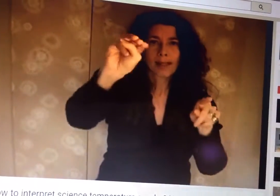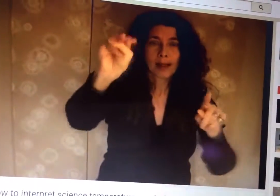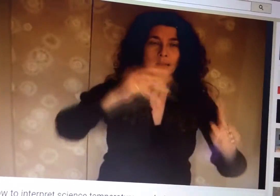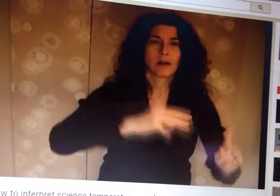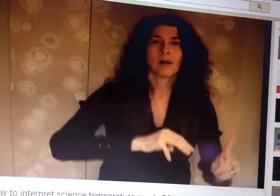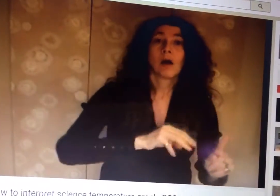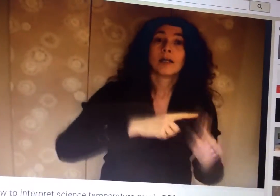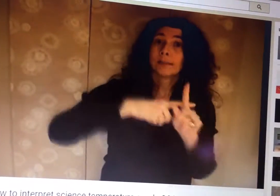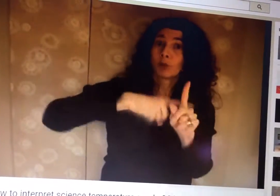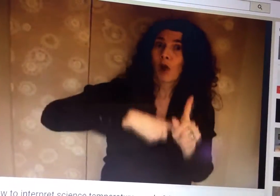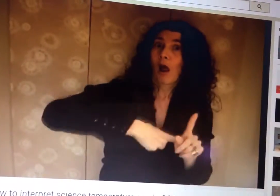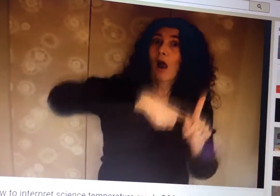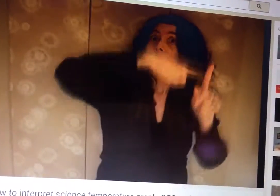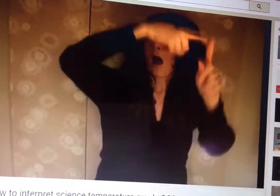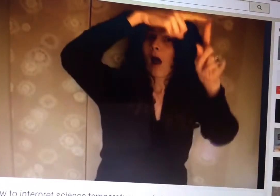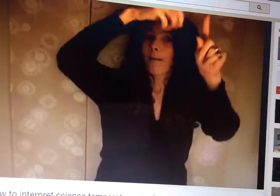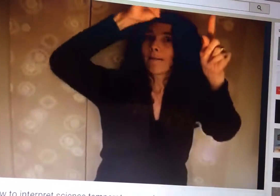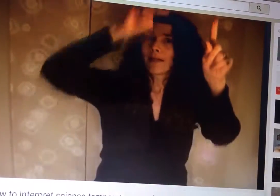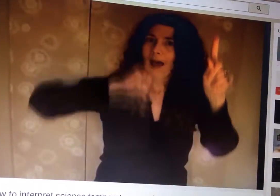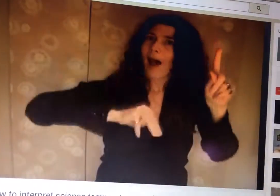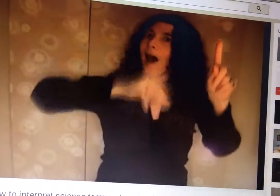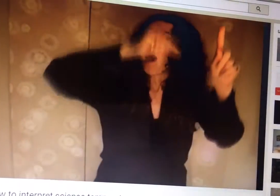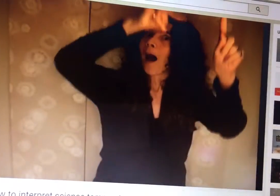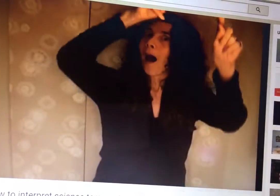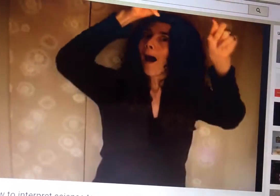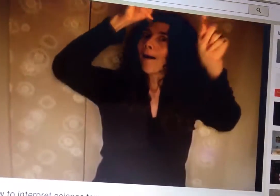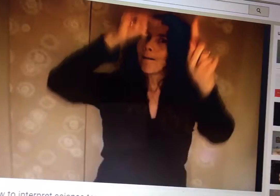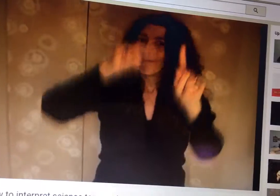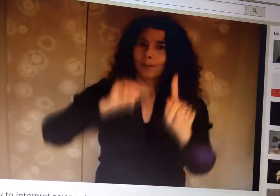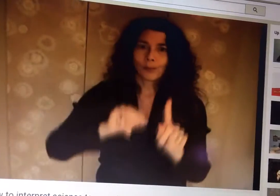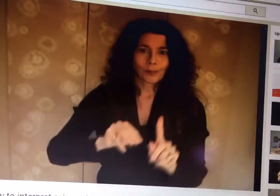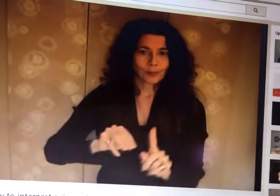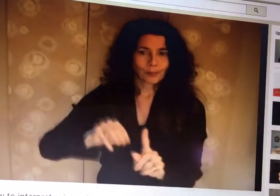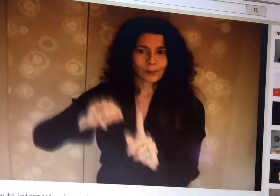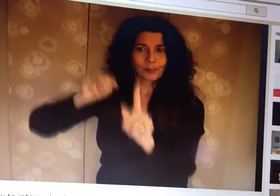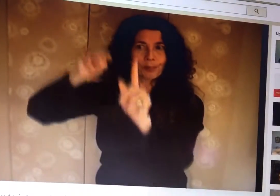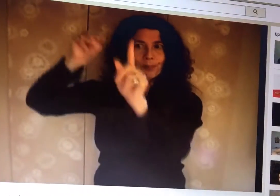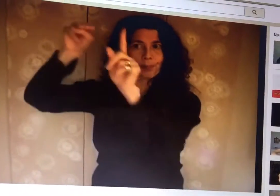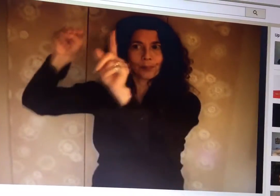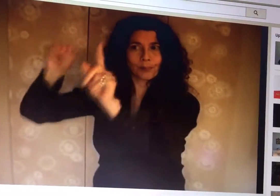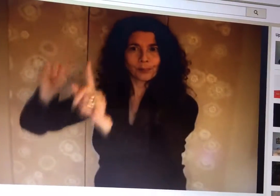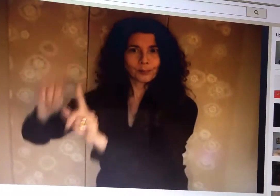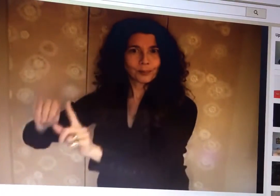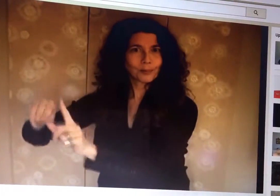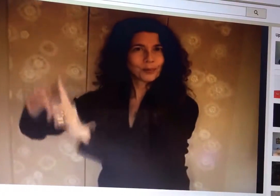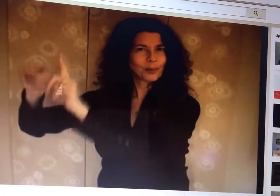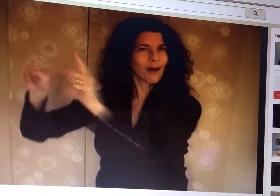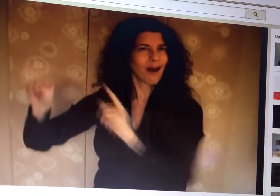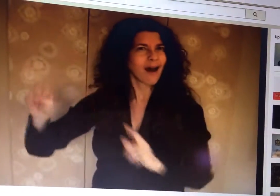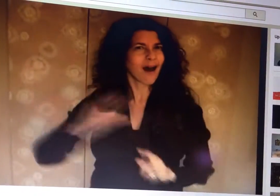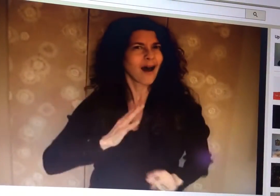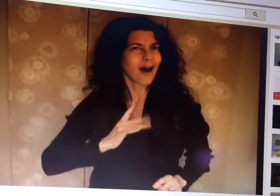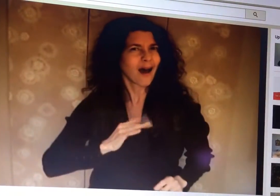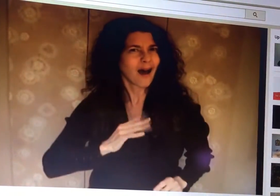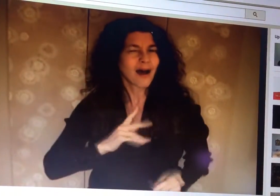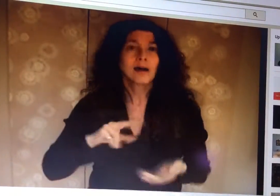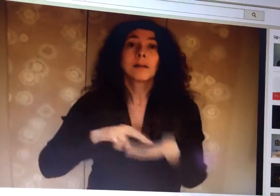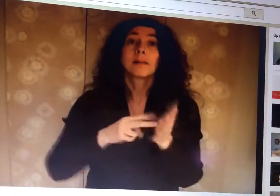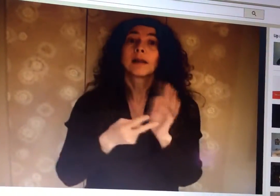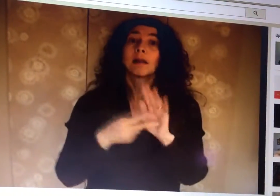dioxide levels and the methane levels. You can actually make the sign for those gases and you have them follow the sign for